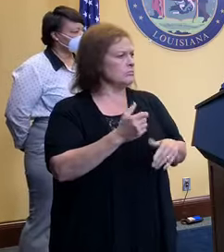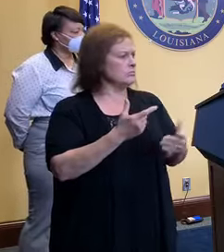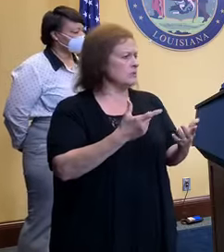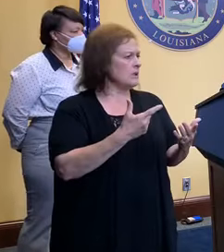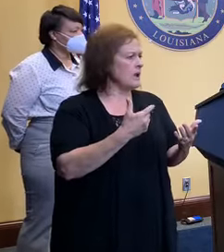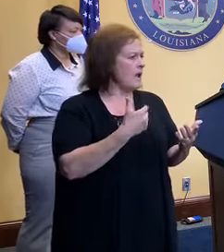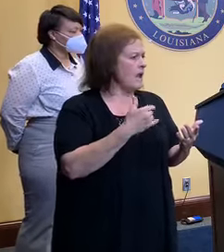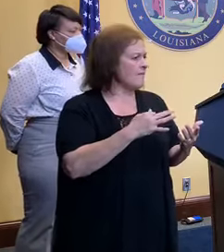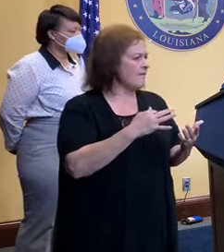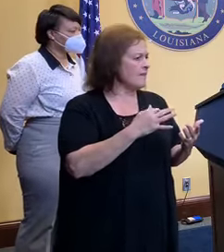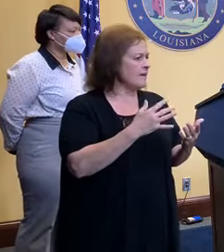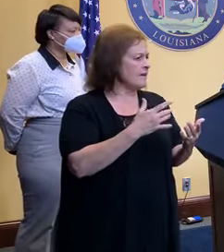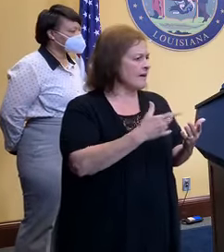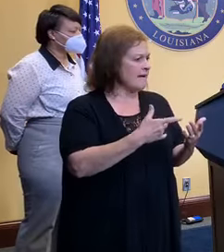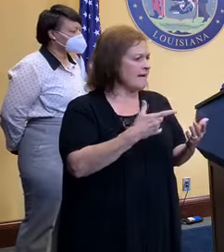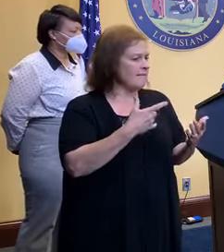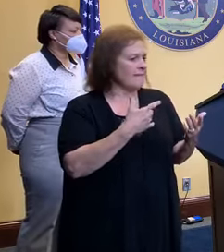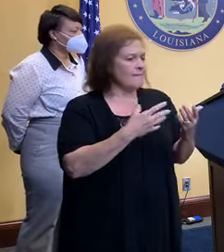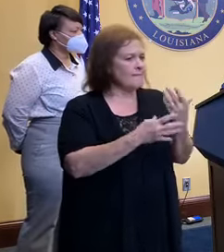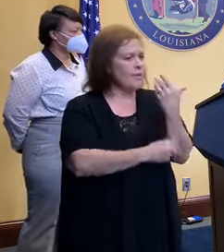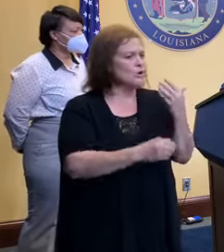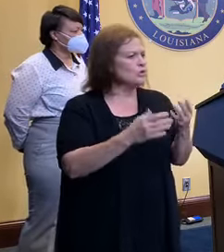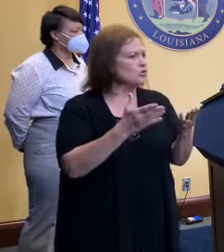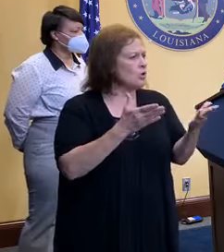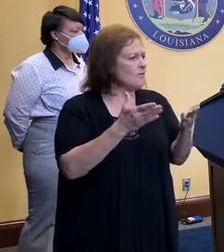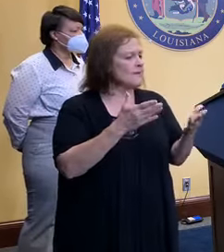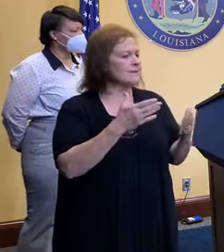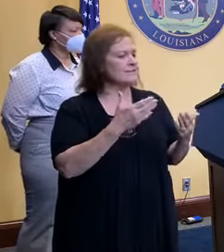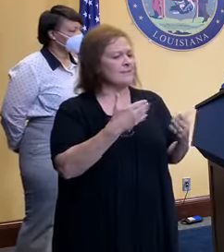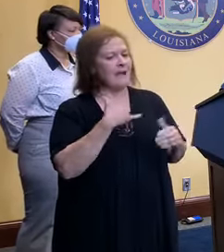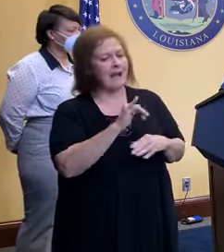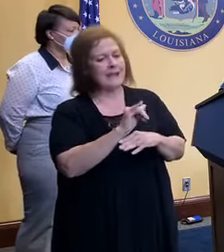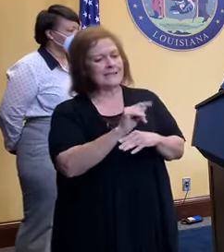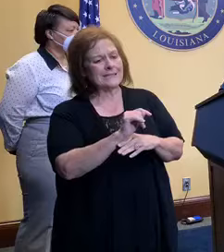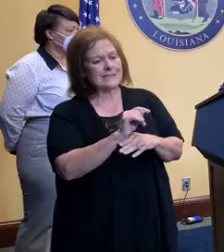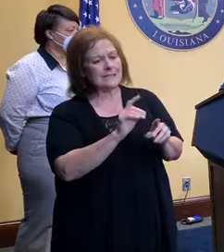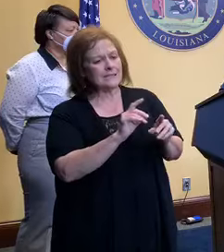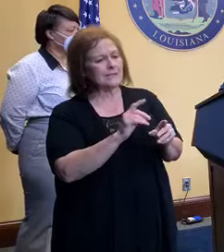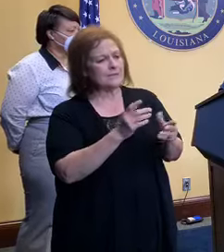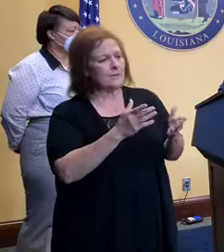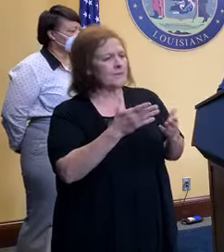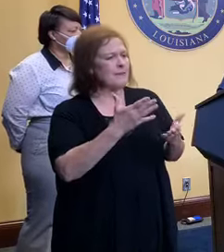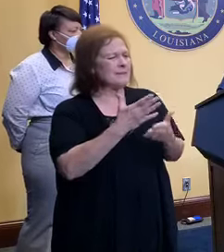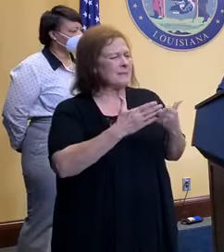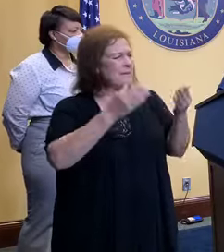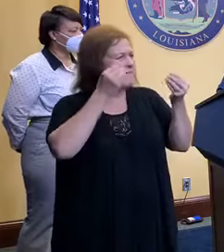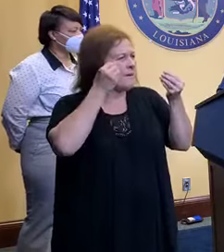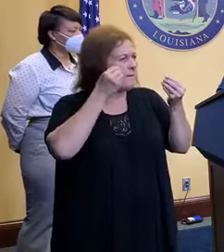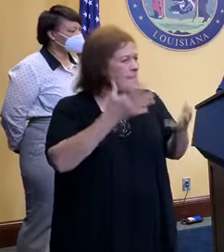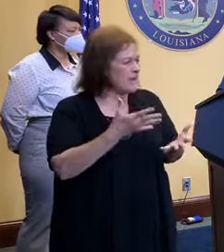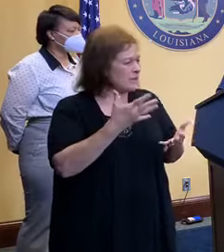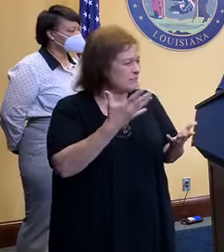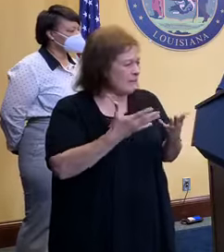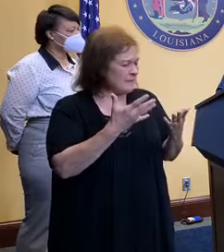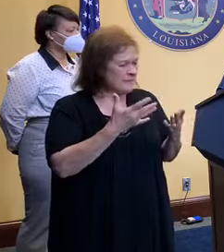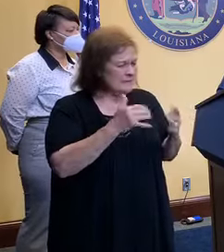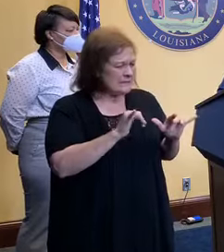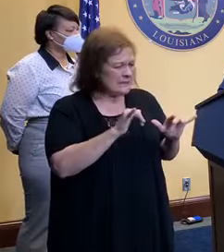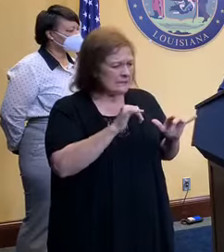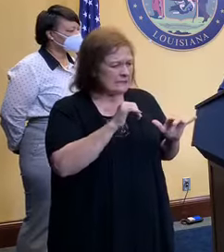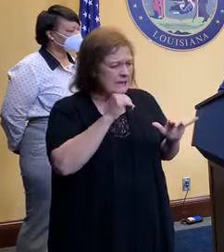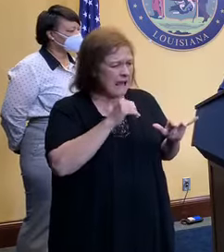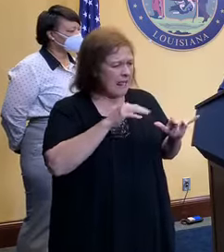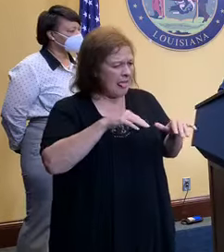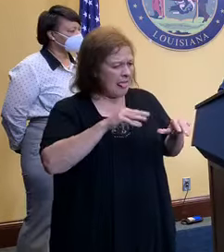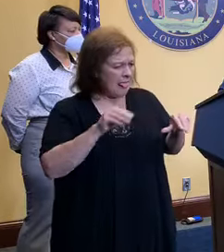services. They're able to perform their IT functions. There could be some either information that they may be missing at this point, or